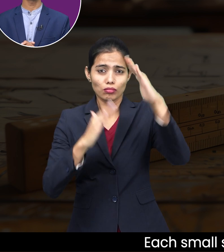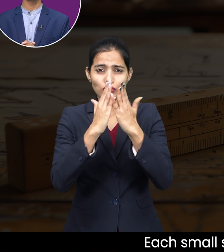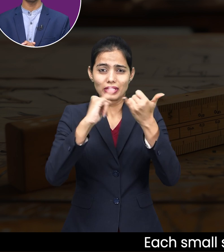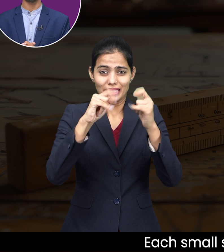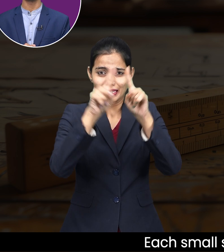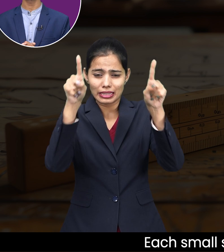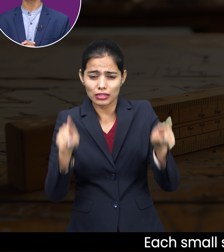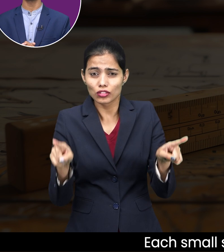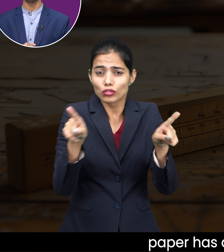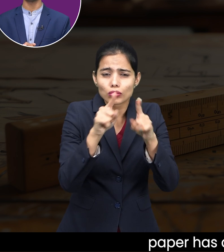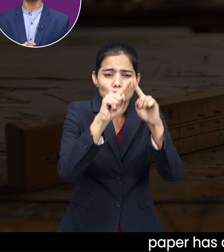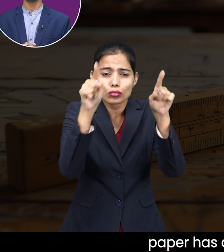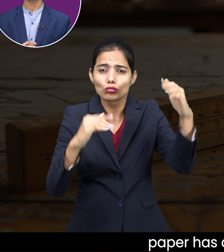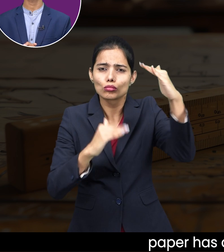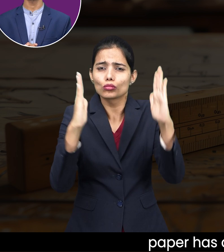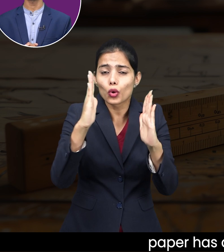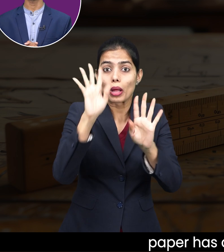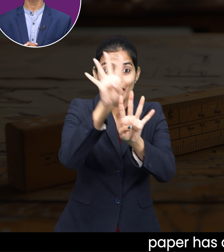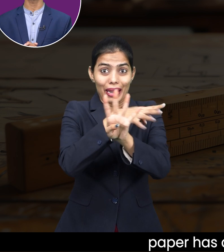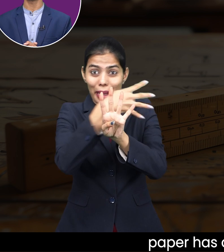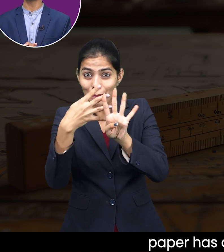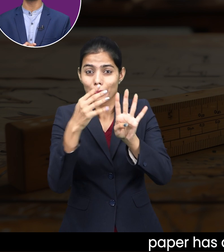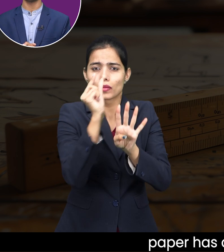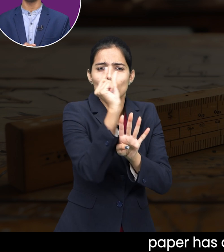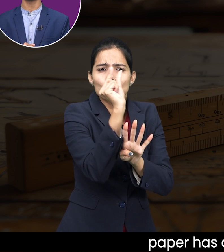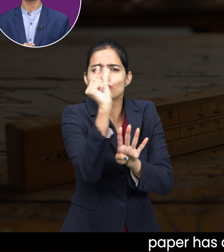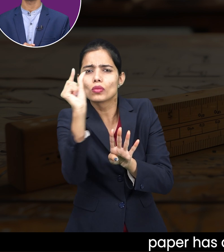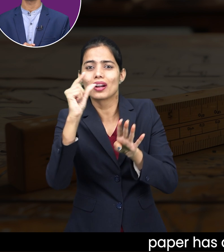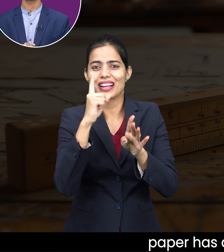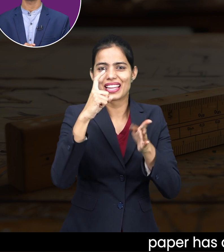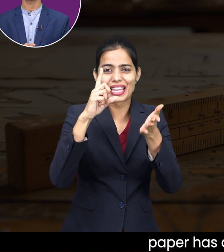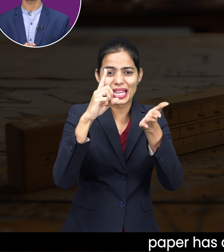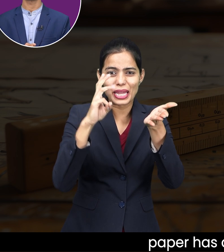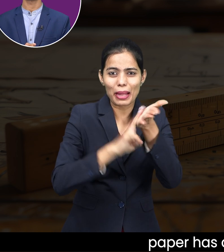Each small square on this graph paper has a side equal to 1 centimeter.